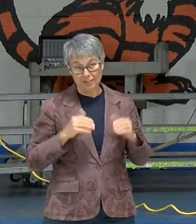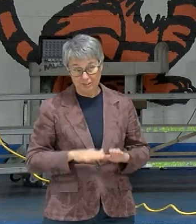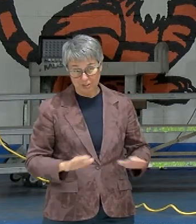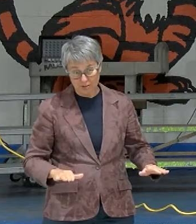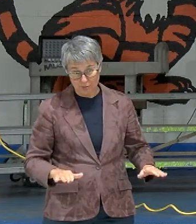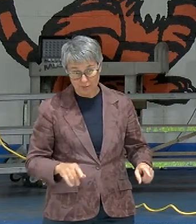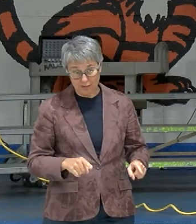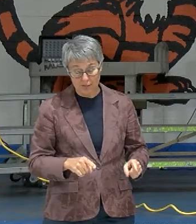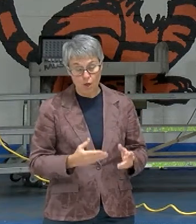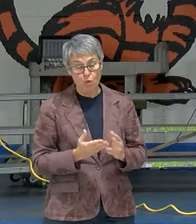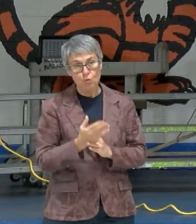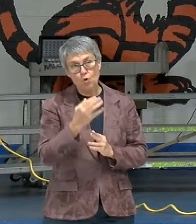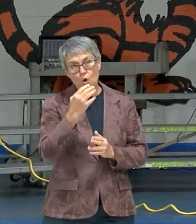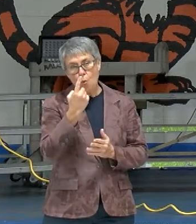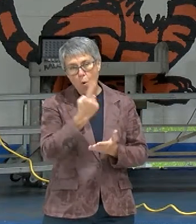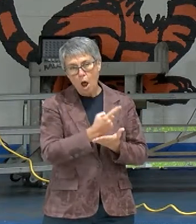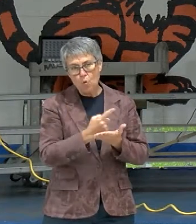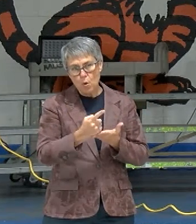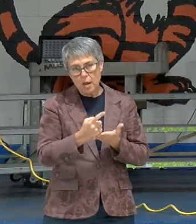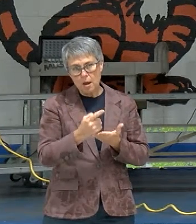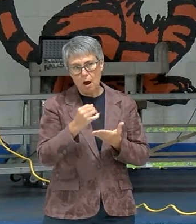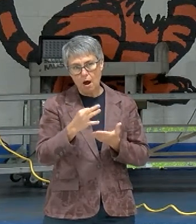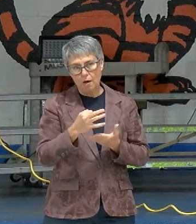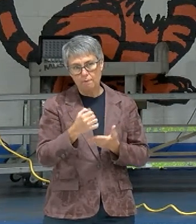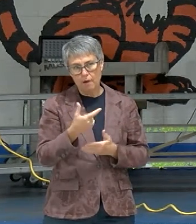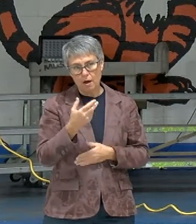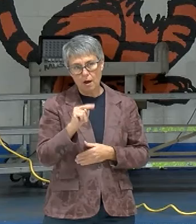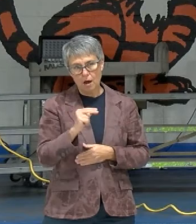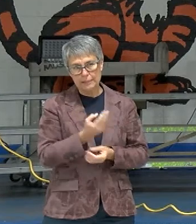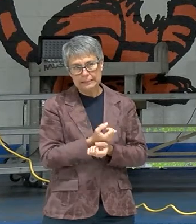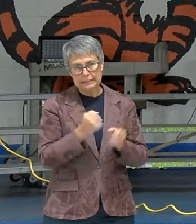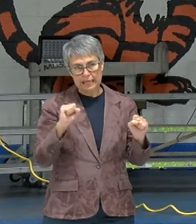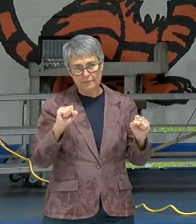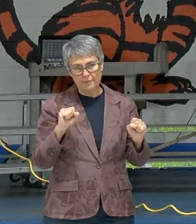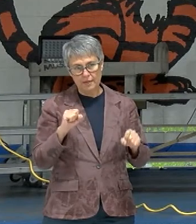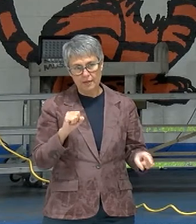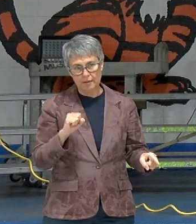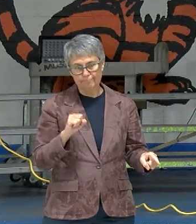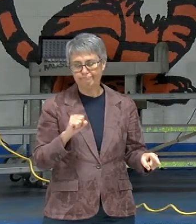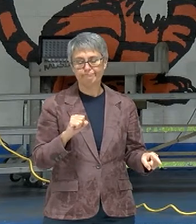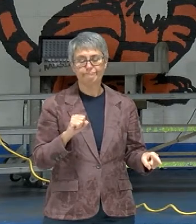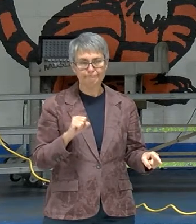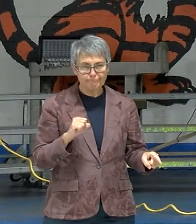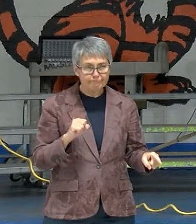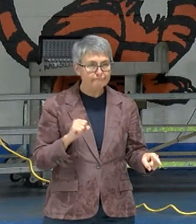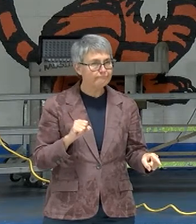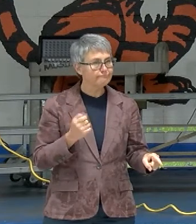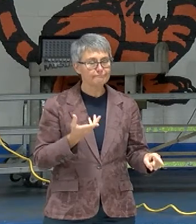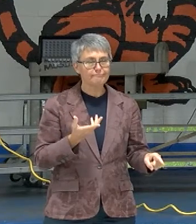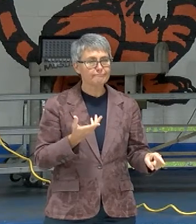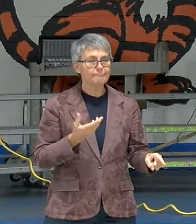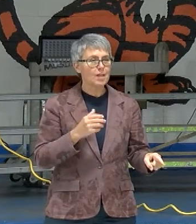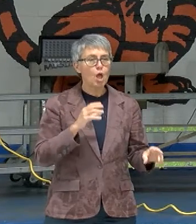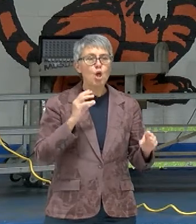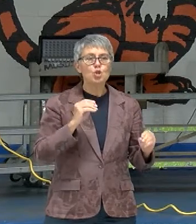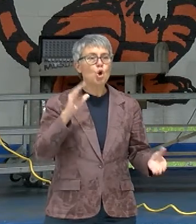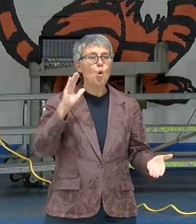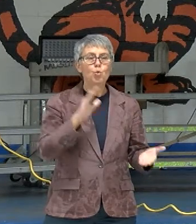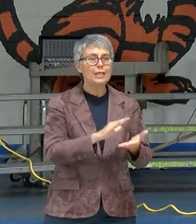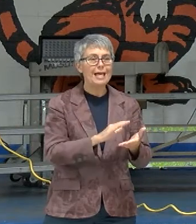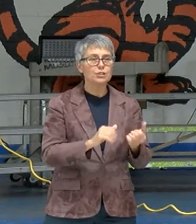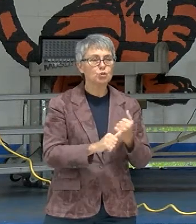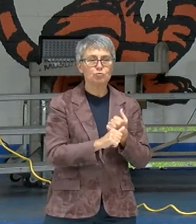went through a week-long gun safety training were just as likely as children with no training to approach or play